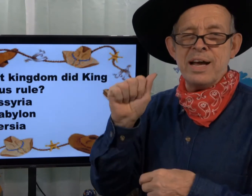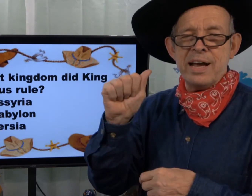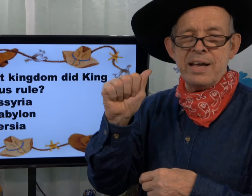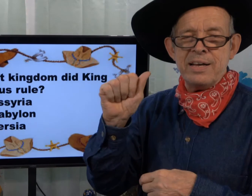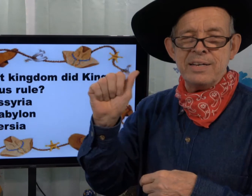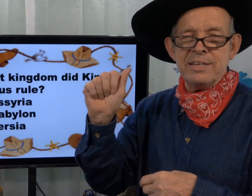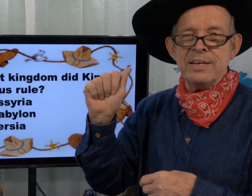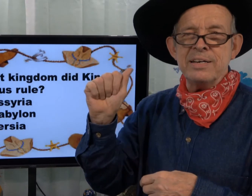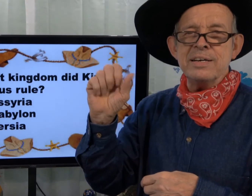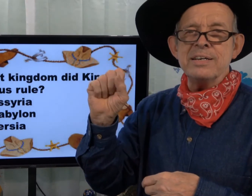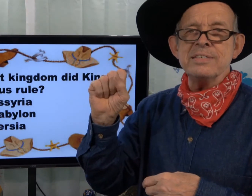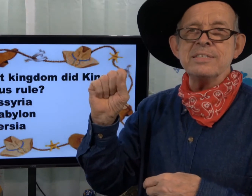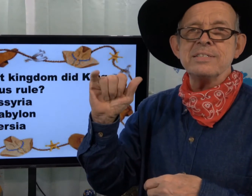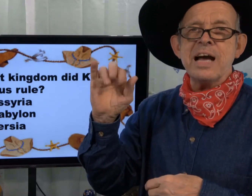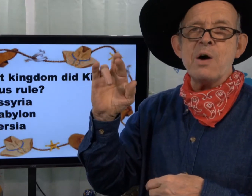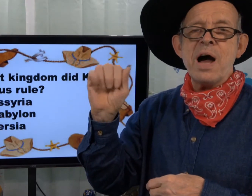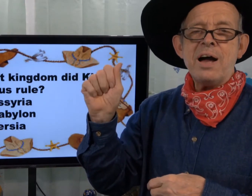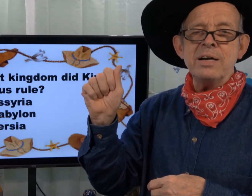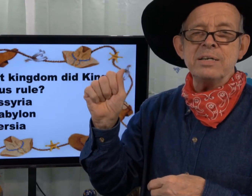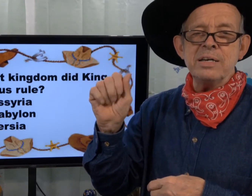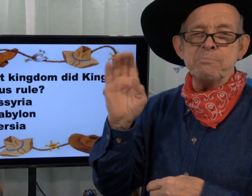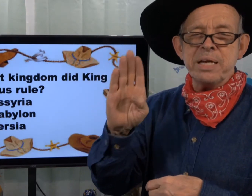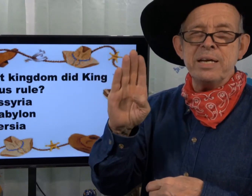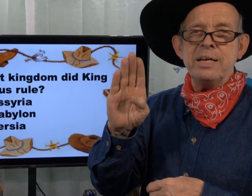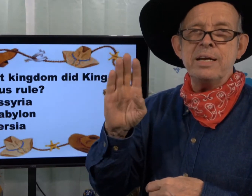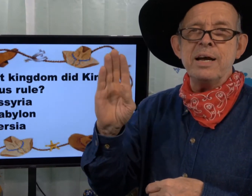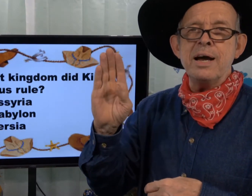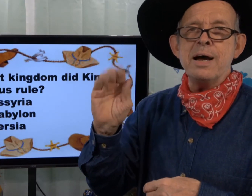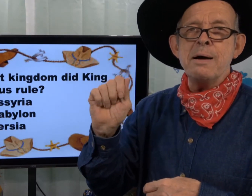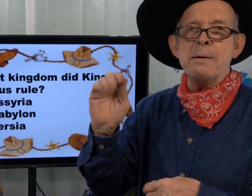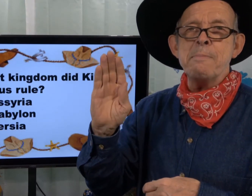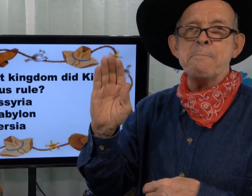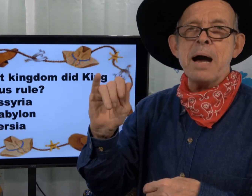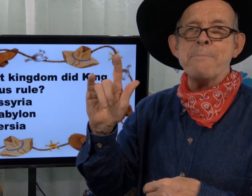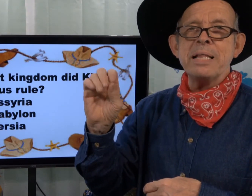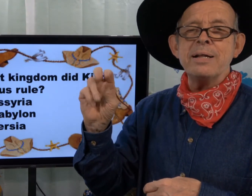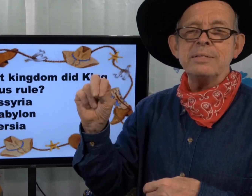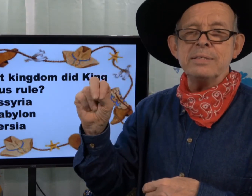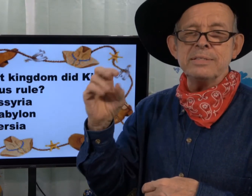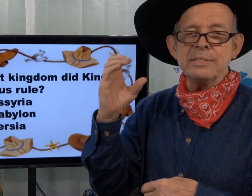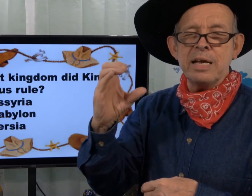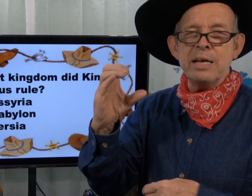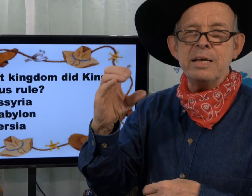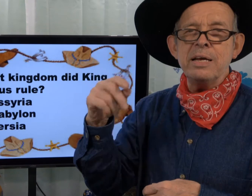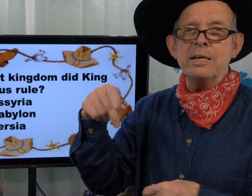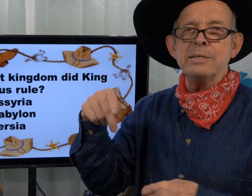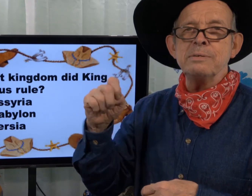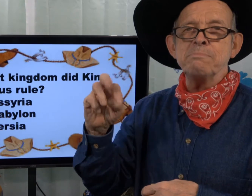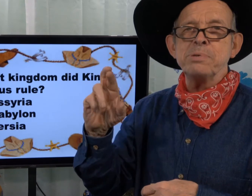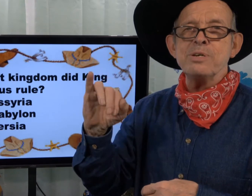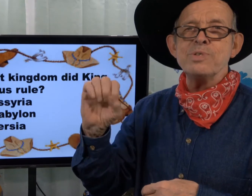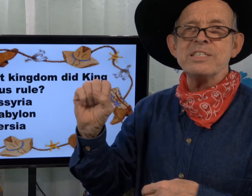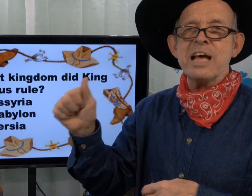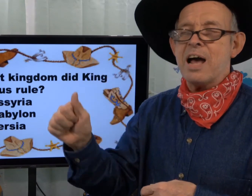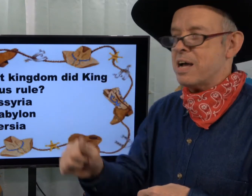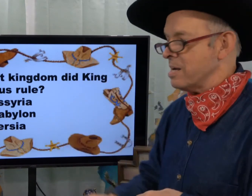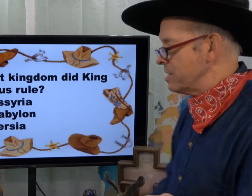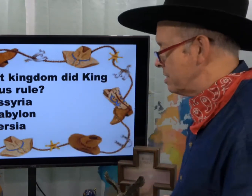A. Sarah. B. Babylon. C. Persia.